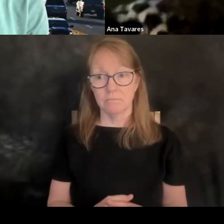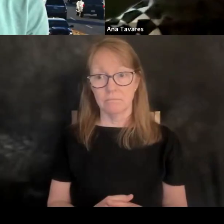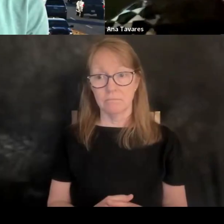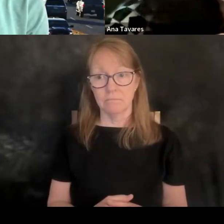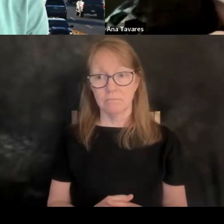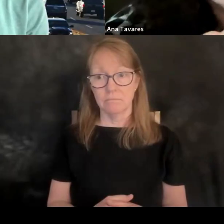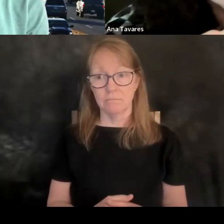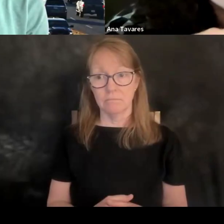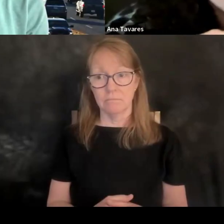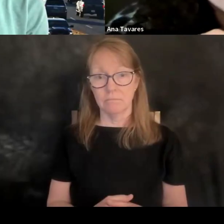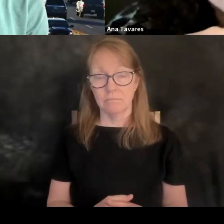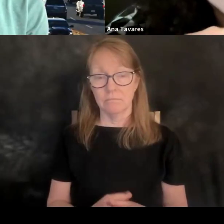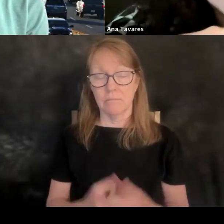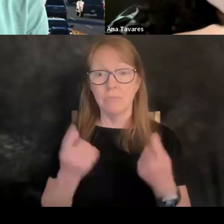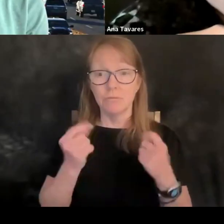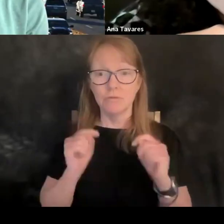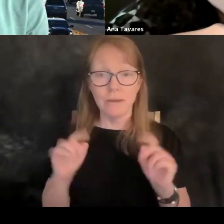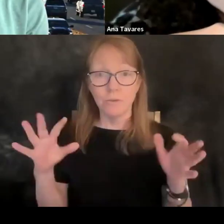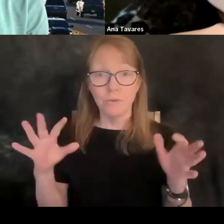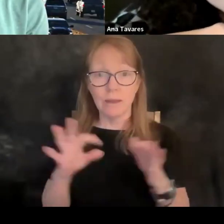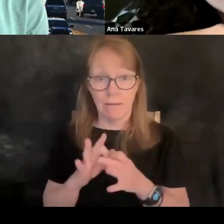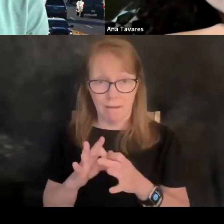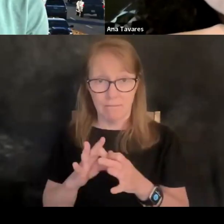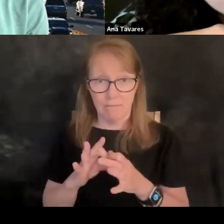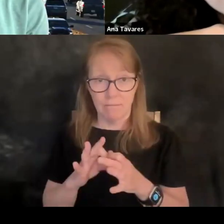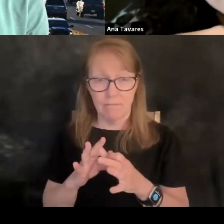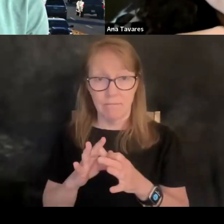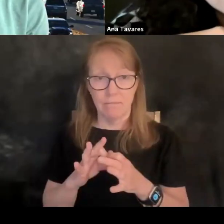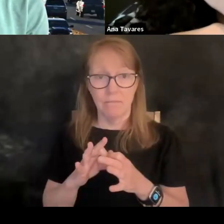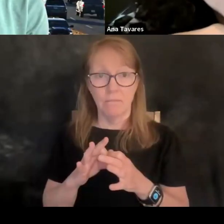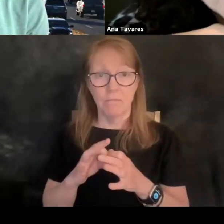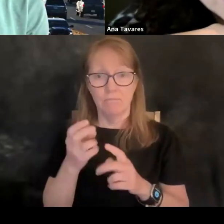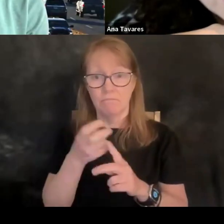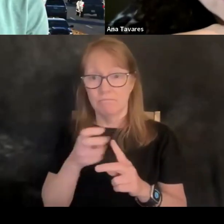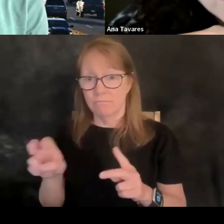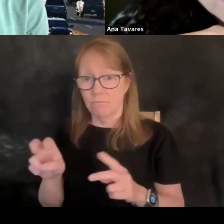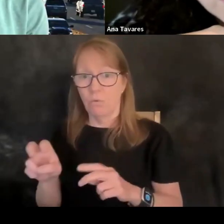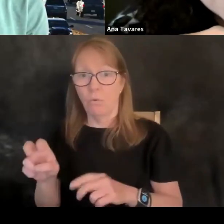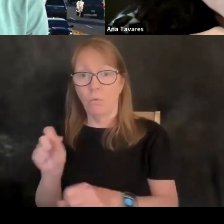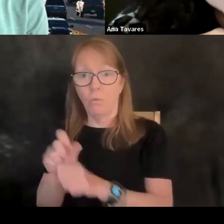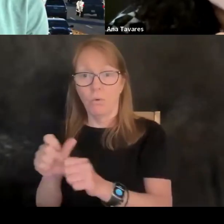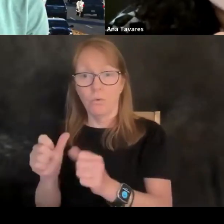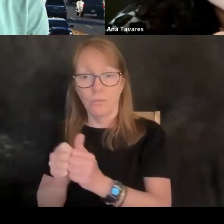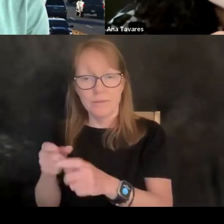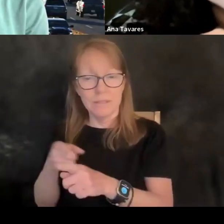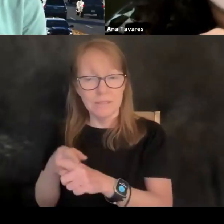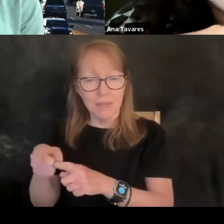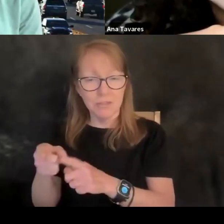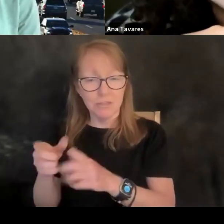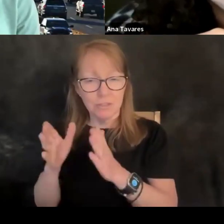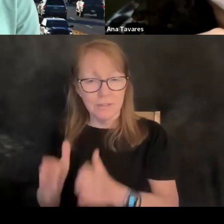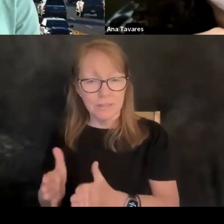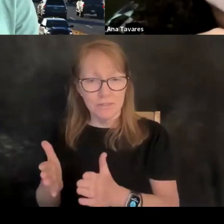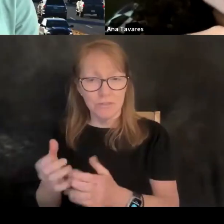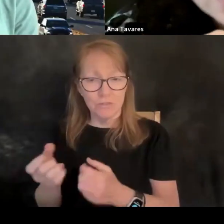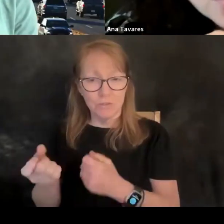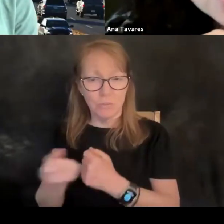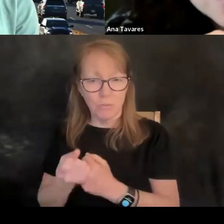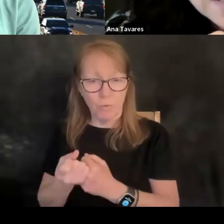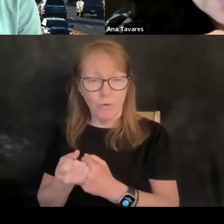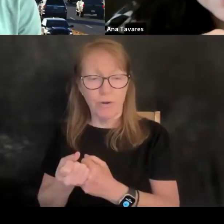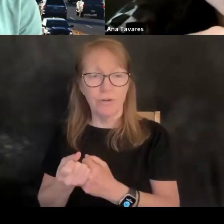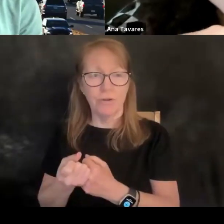So I'm trying to connect Ms. Tachana with one of our specialists so that they can support her around her requests to